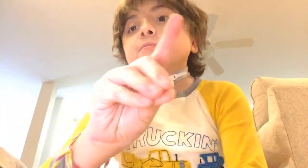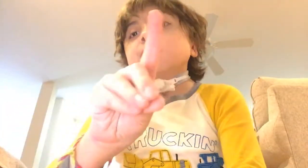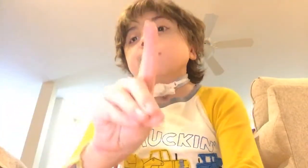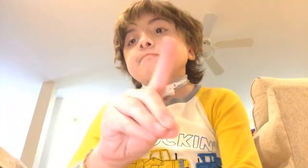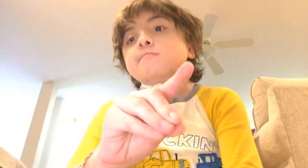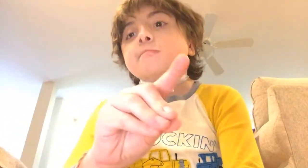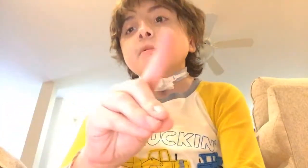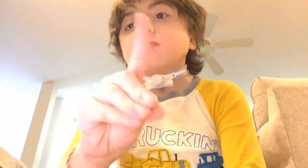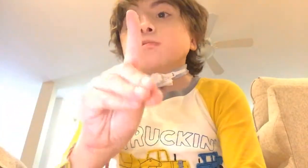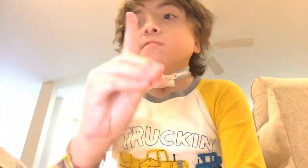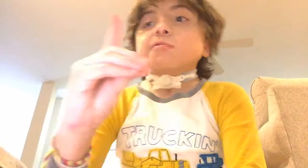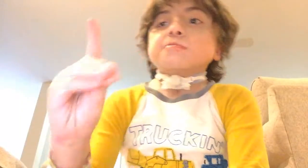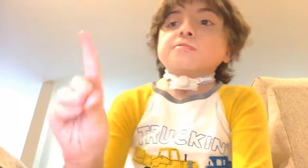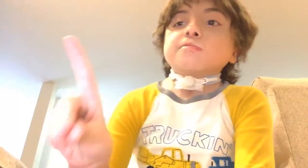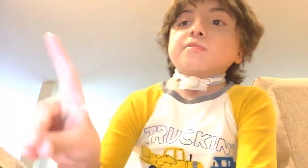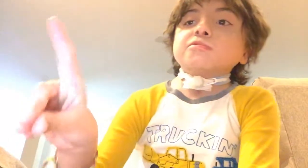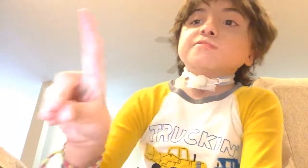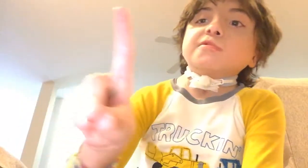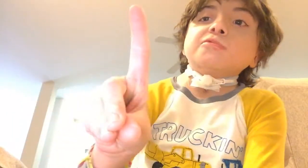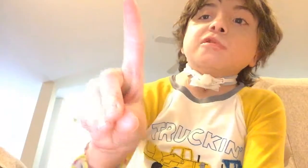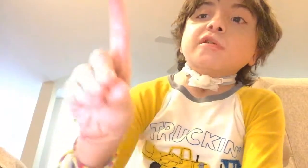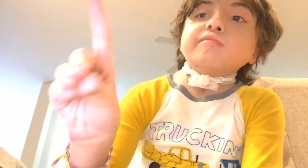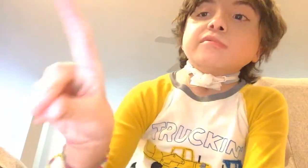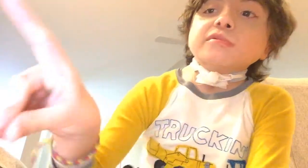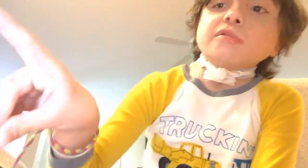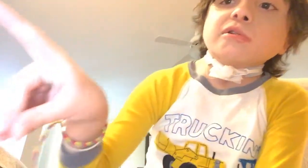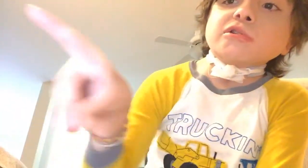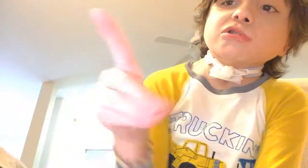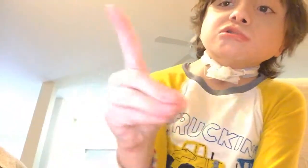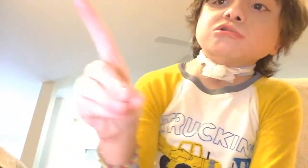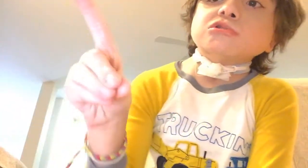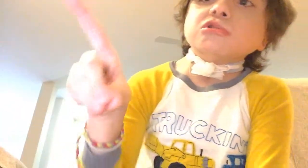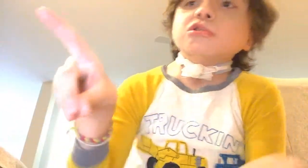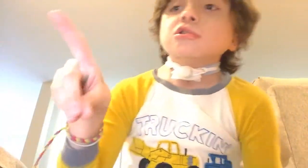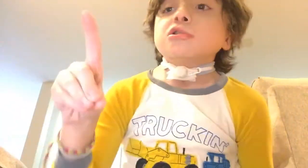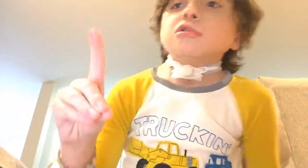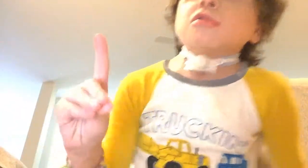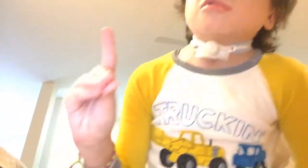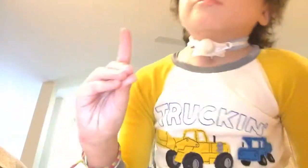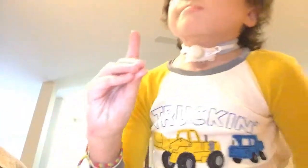and the thumb, put your finger, put your finger up, like this, um,